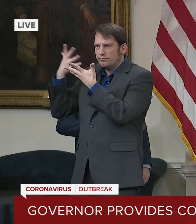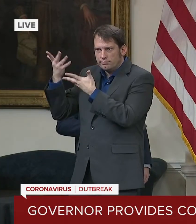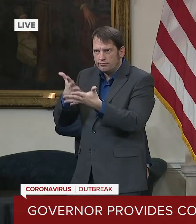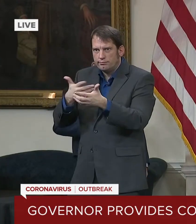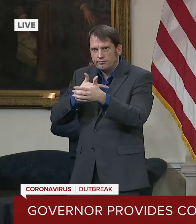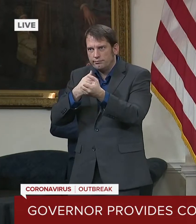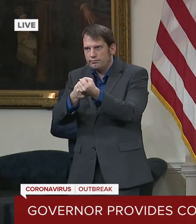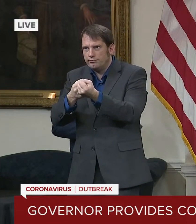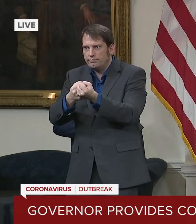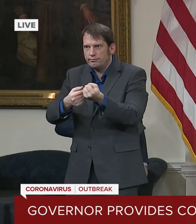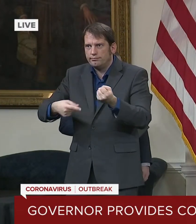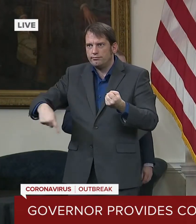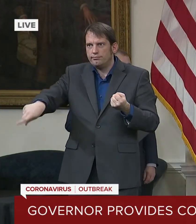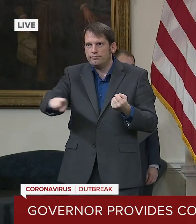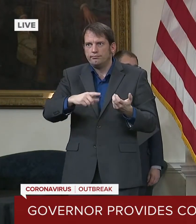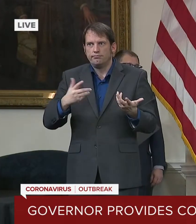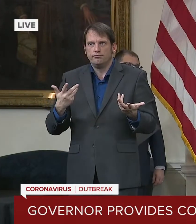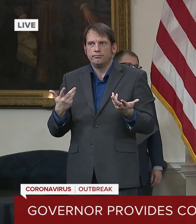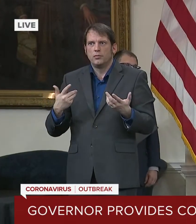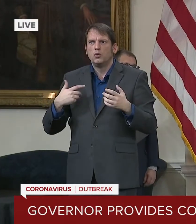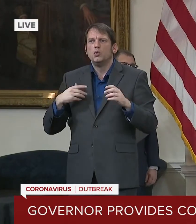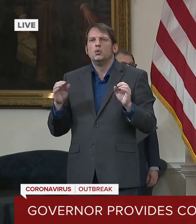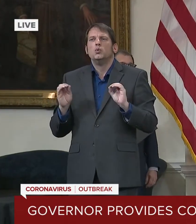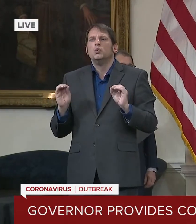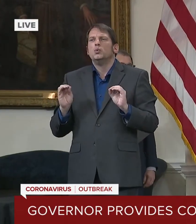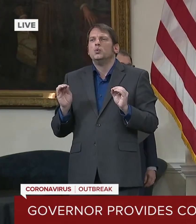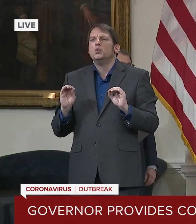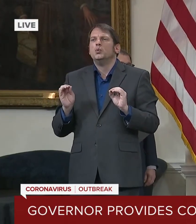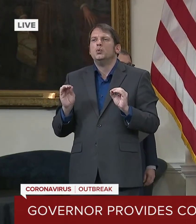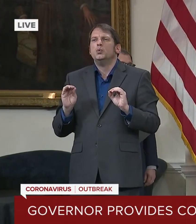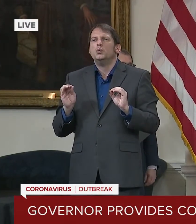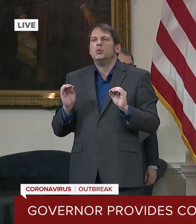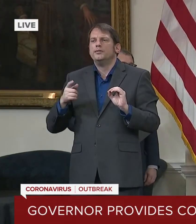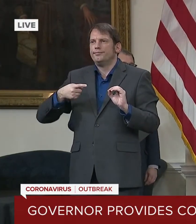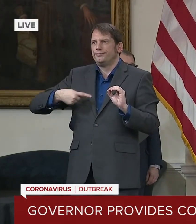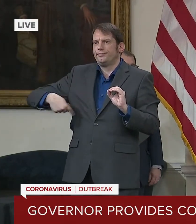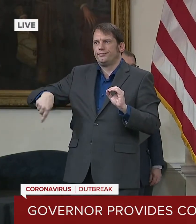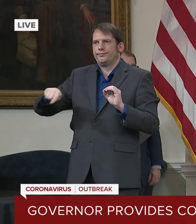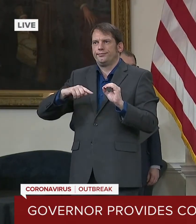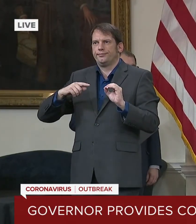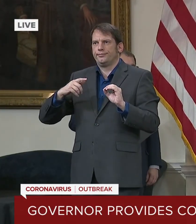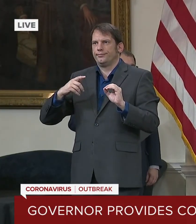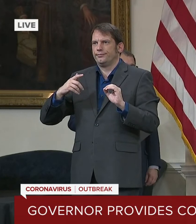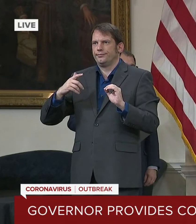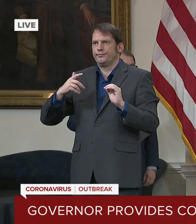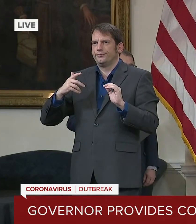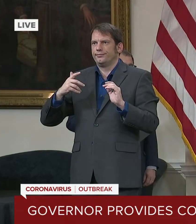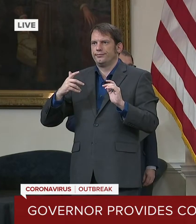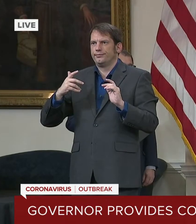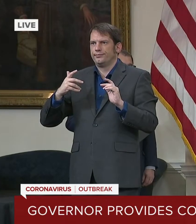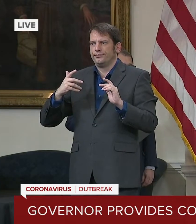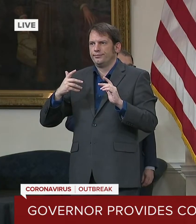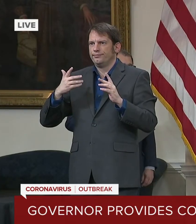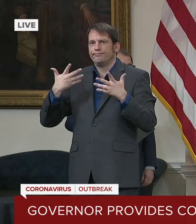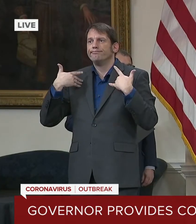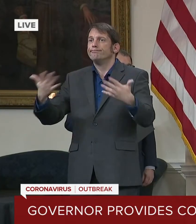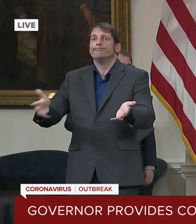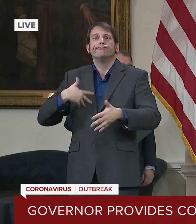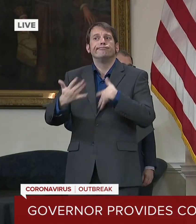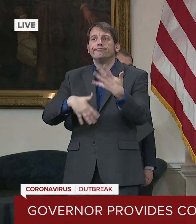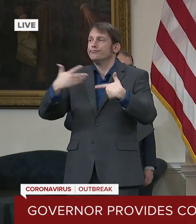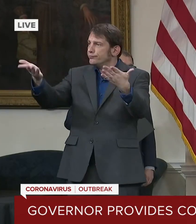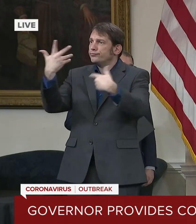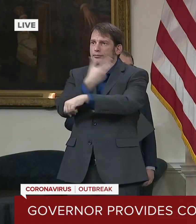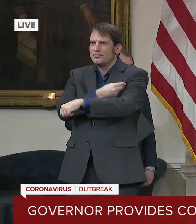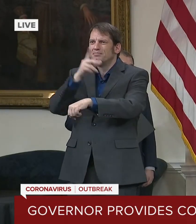state workforce to go out into these 24 jurisdictions and stick all the needles in the arms. We're building that from scratch. But many of them started